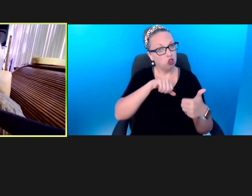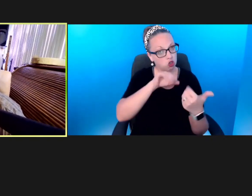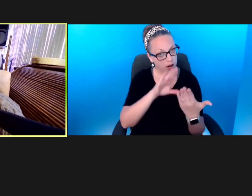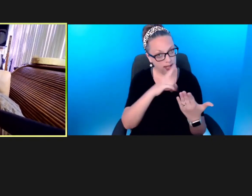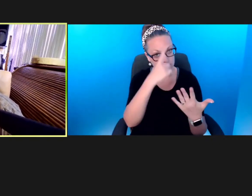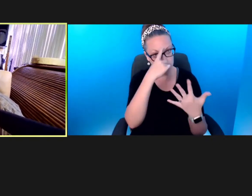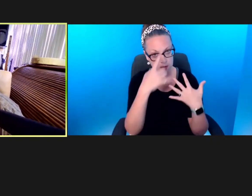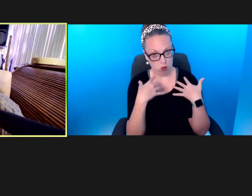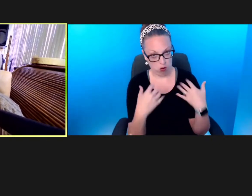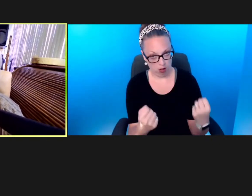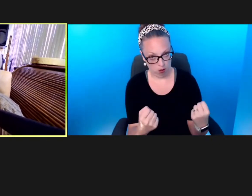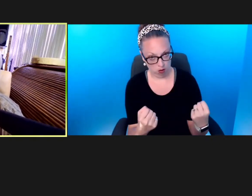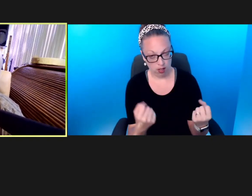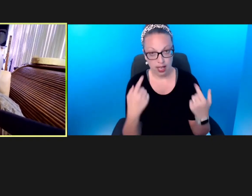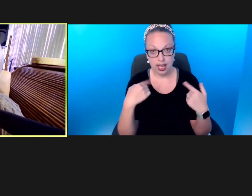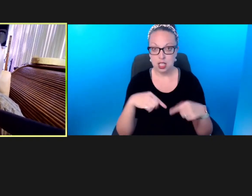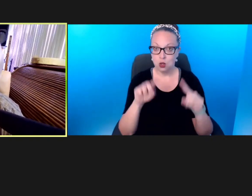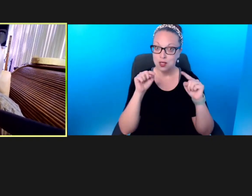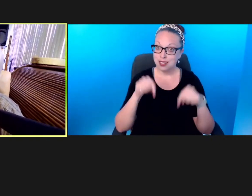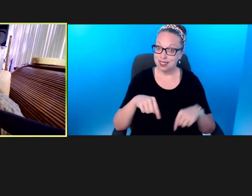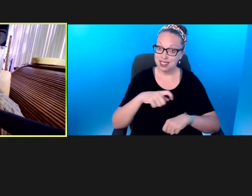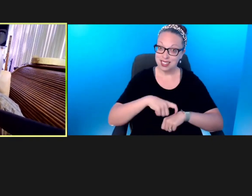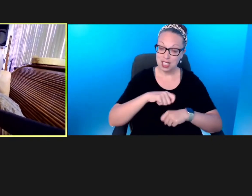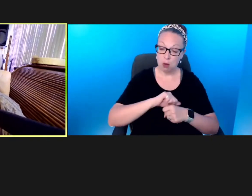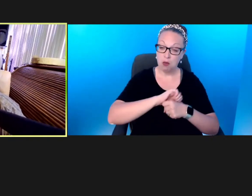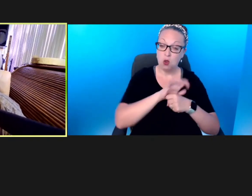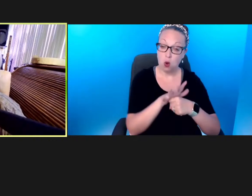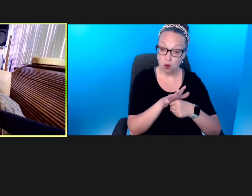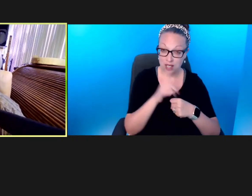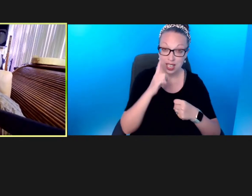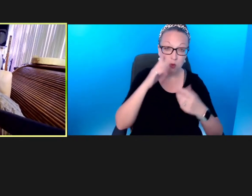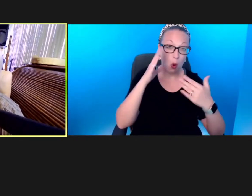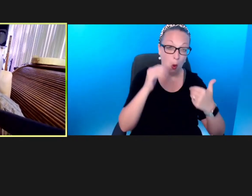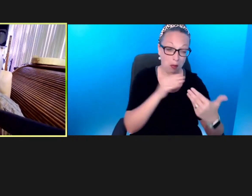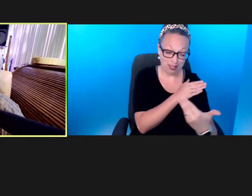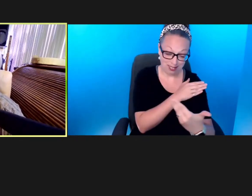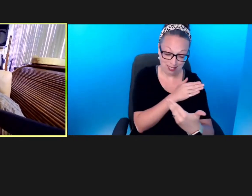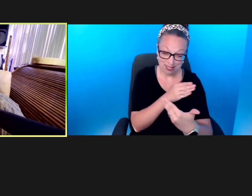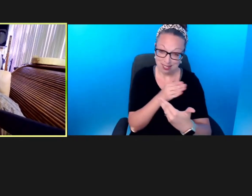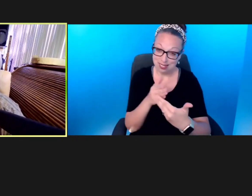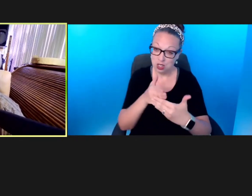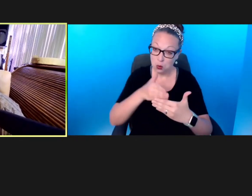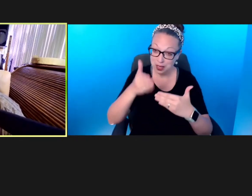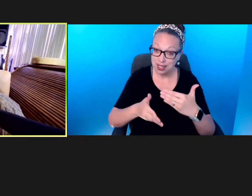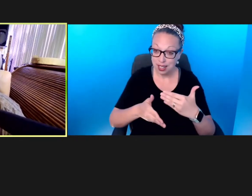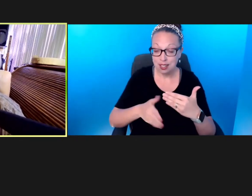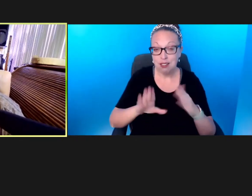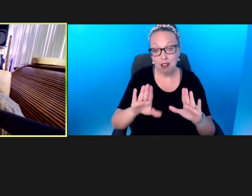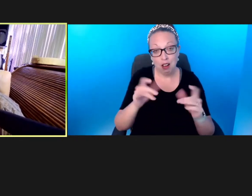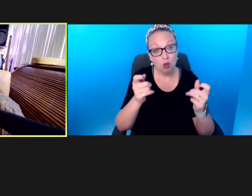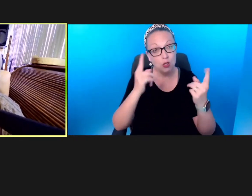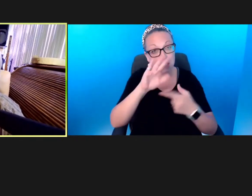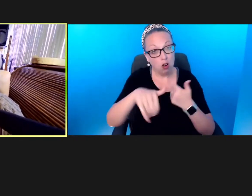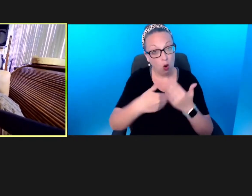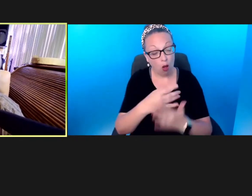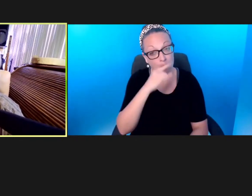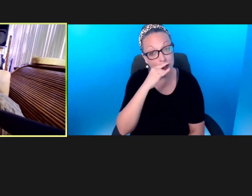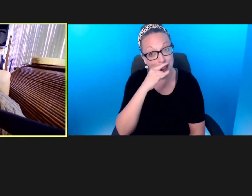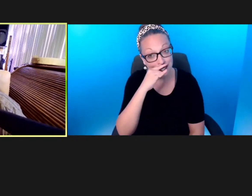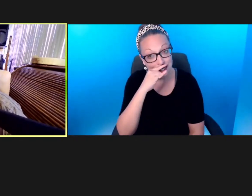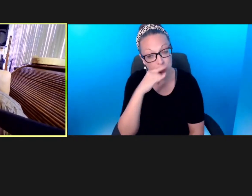health. And in this time of COVID, as we come out of it, let's be conscious of the fact that all kids have really